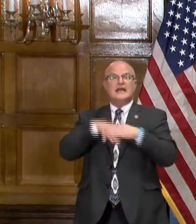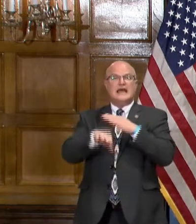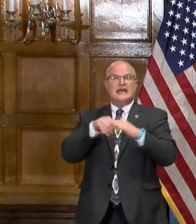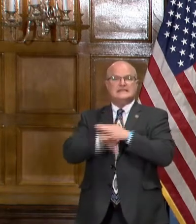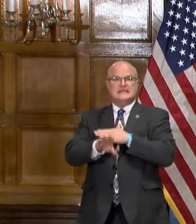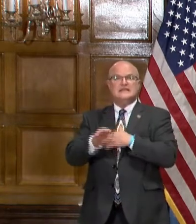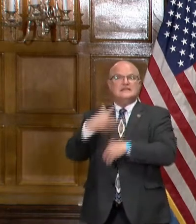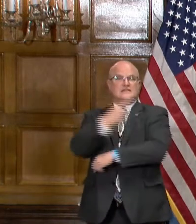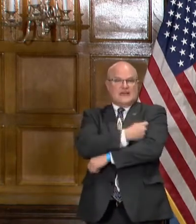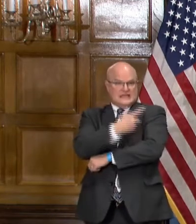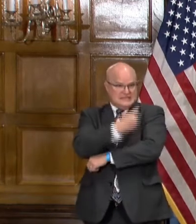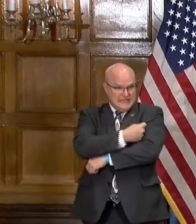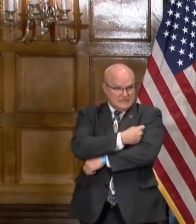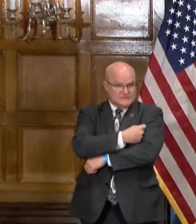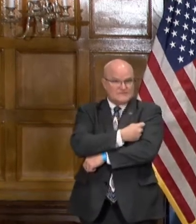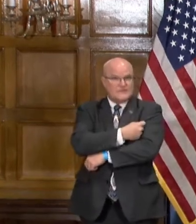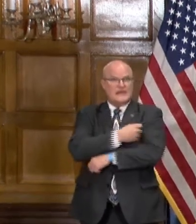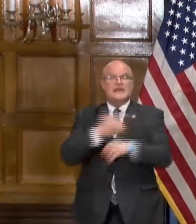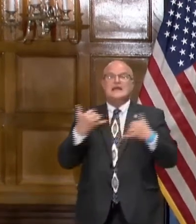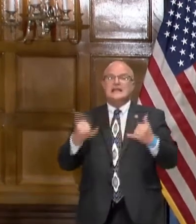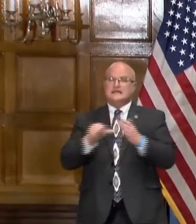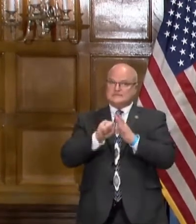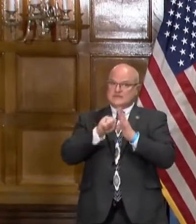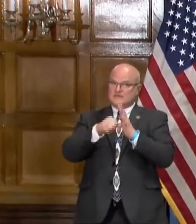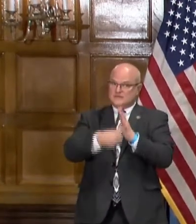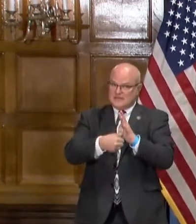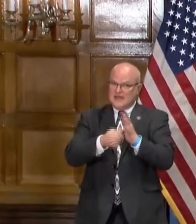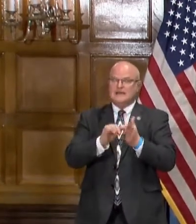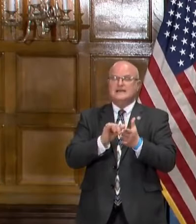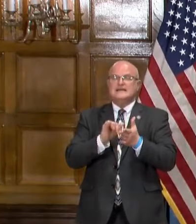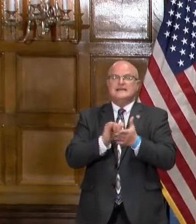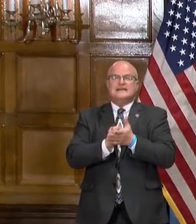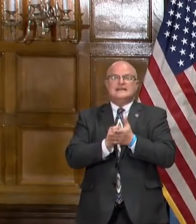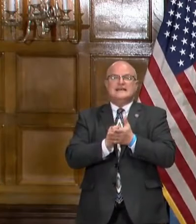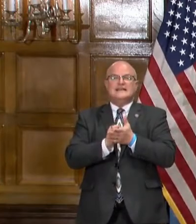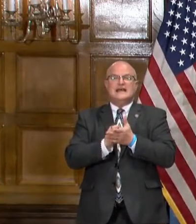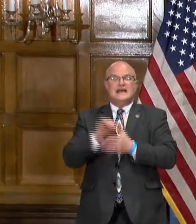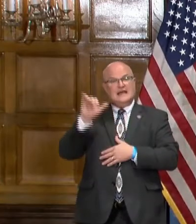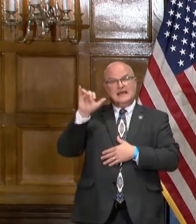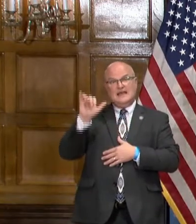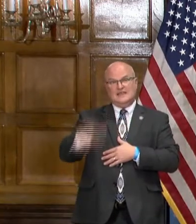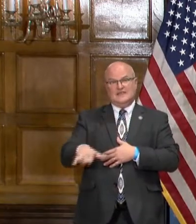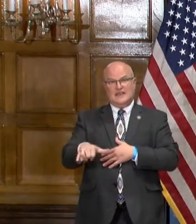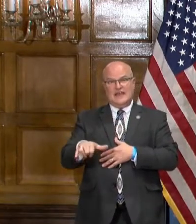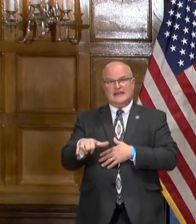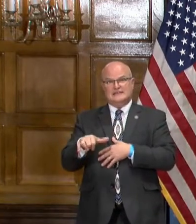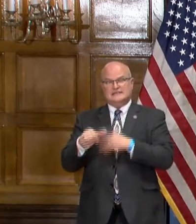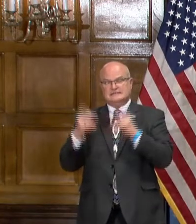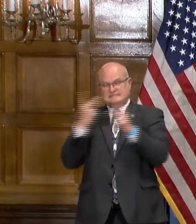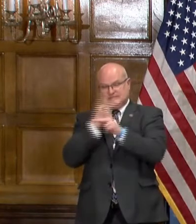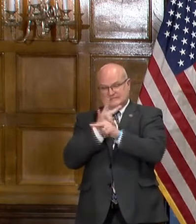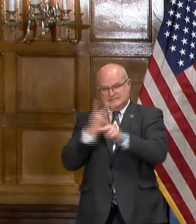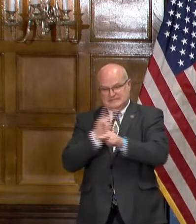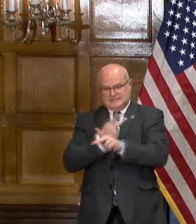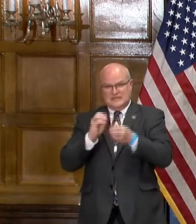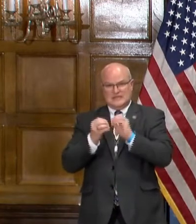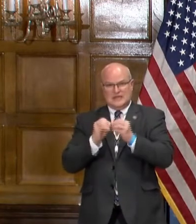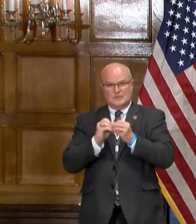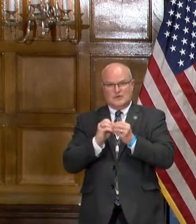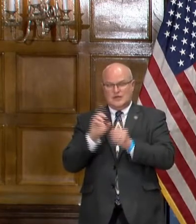to vaccination. Now let me emphasize that those are a compilation of numbers. We don't have a